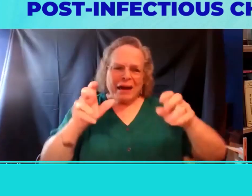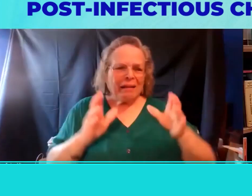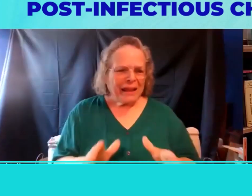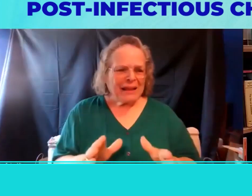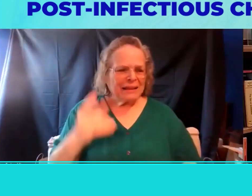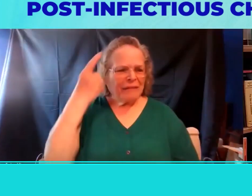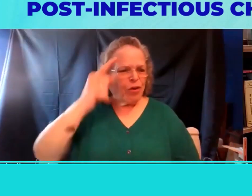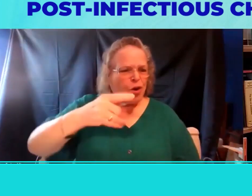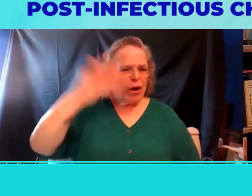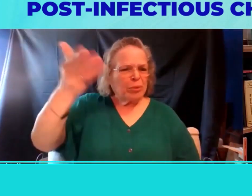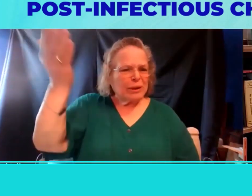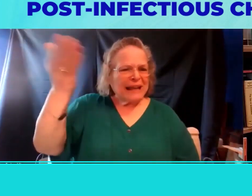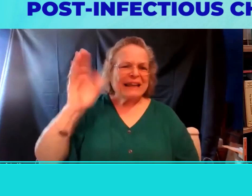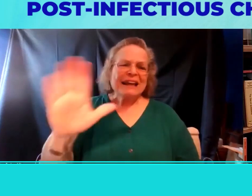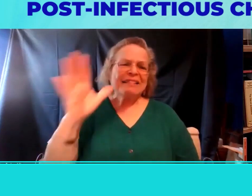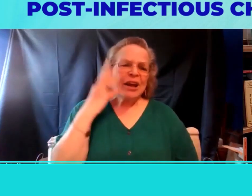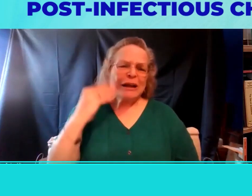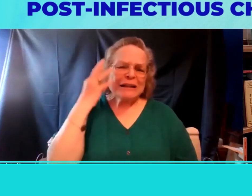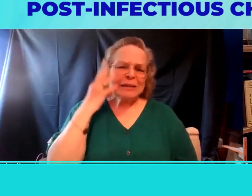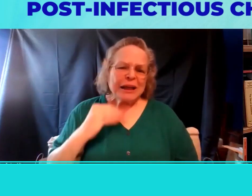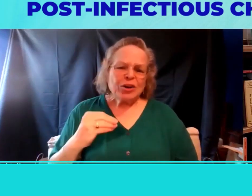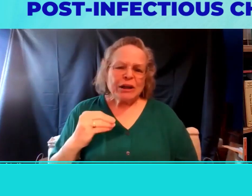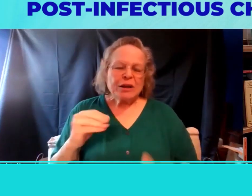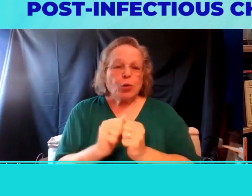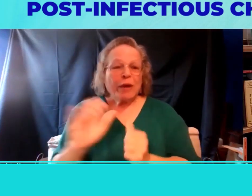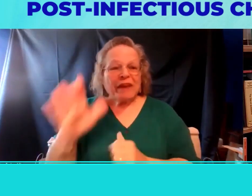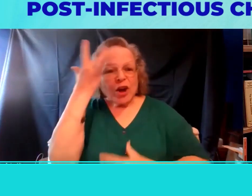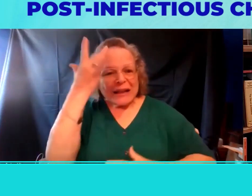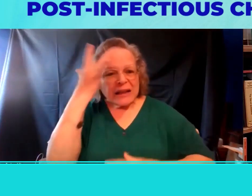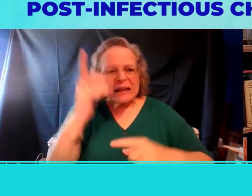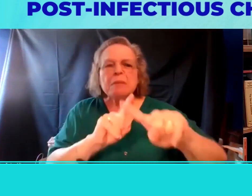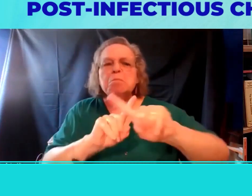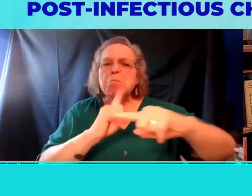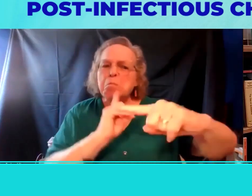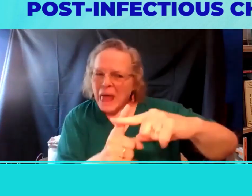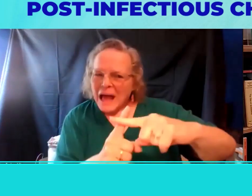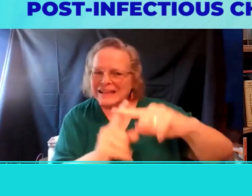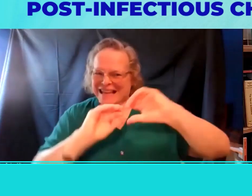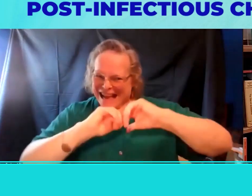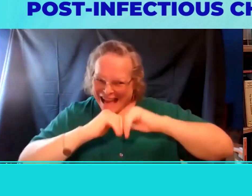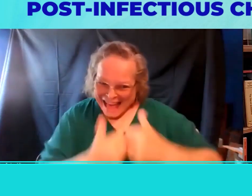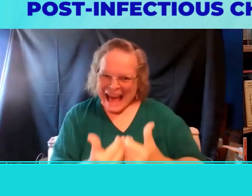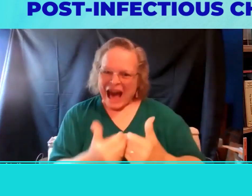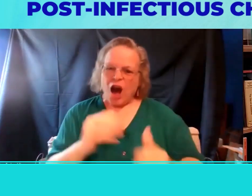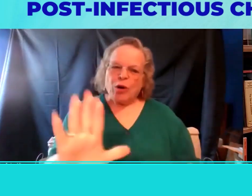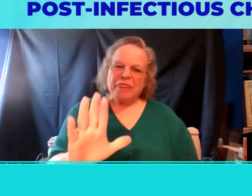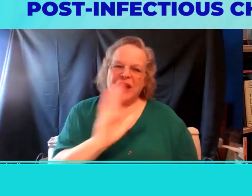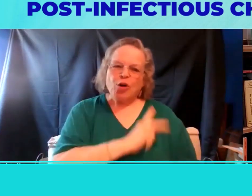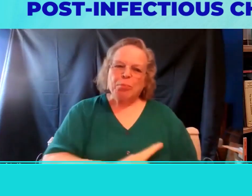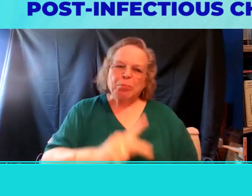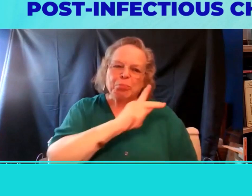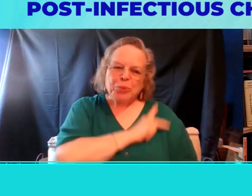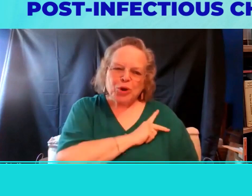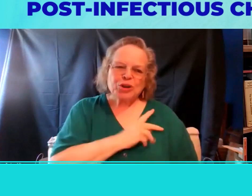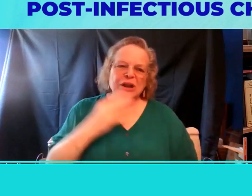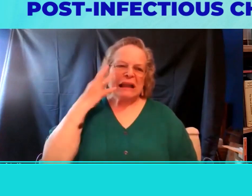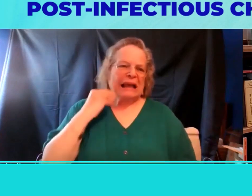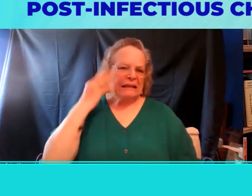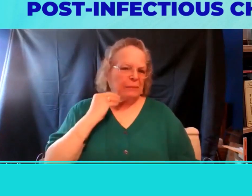of my life when I had my first bout of temporary paralysis of my mouth, my arms, and my legs.